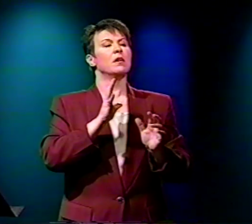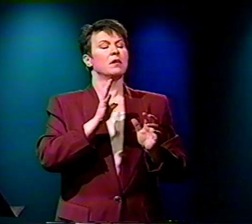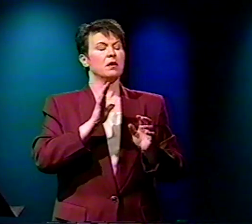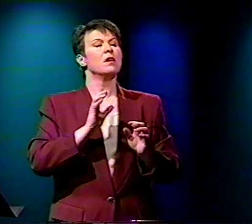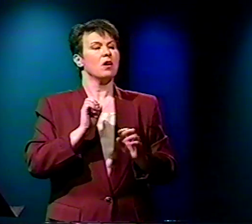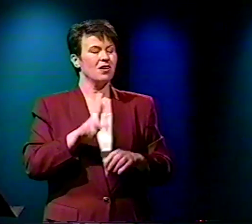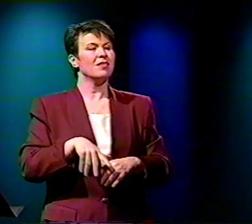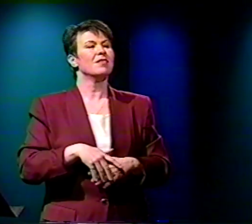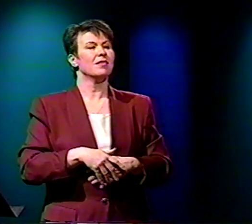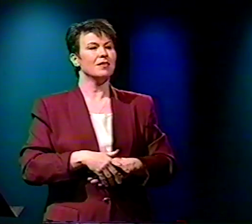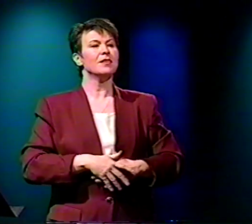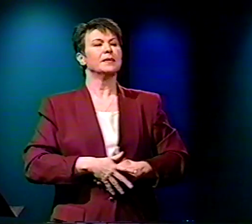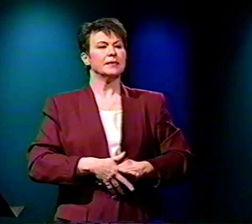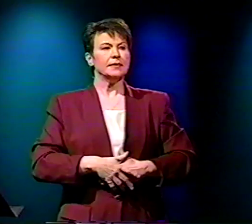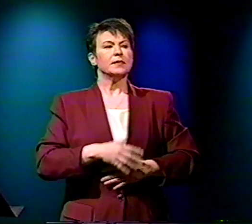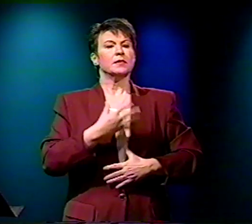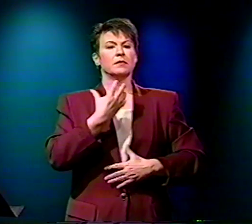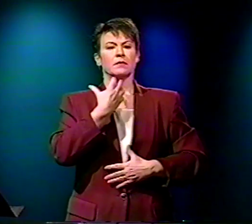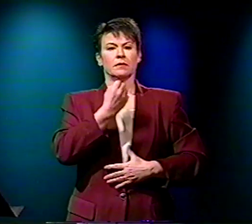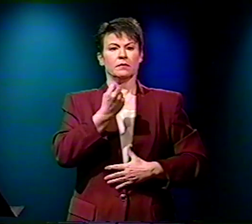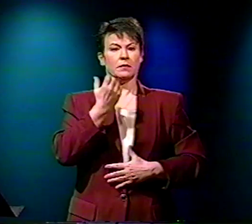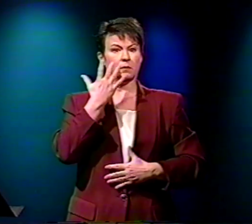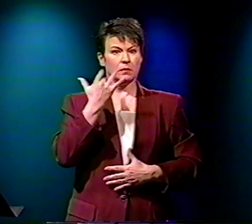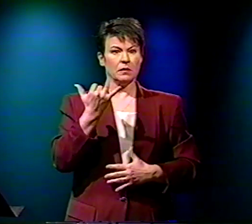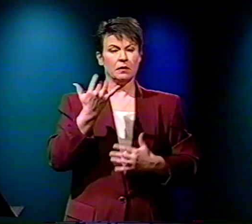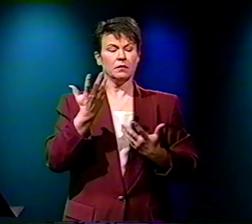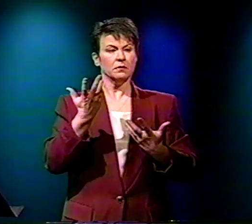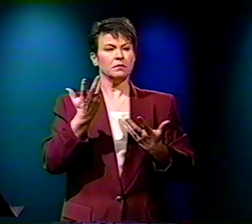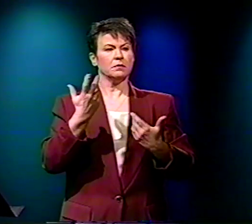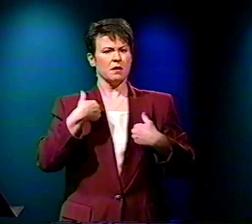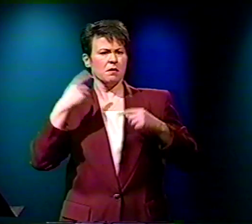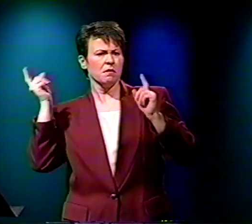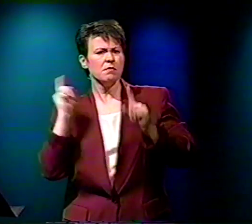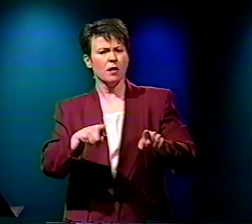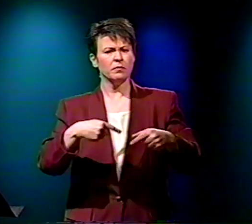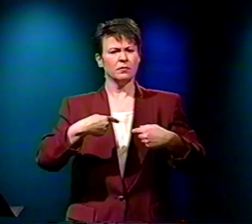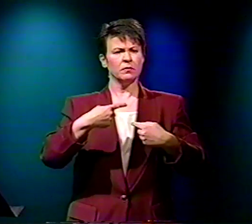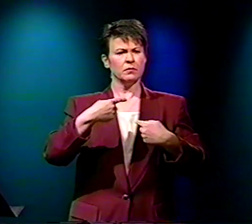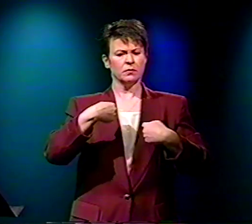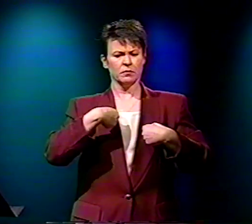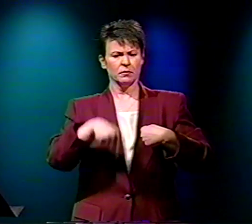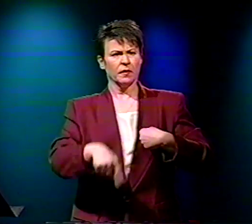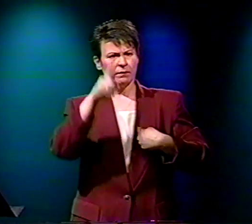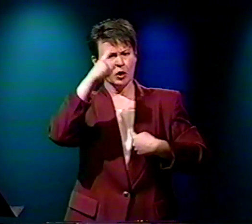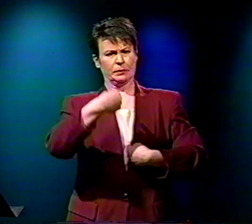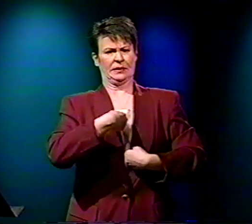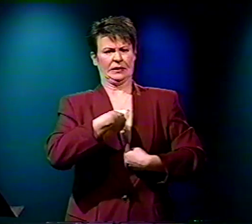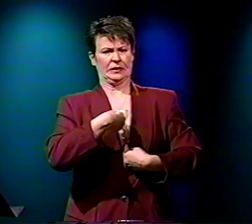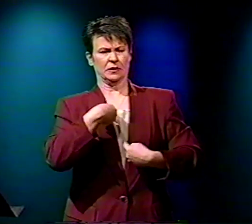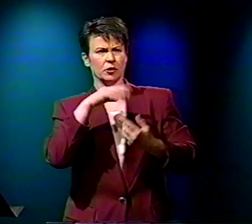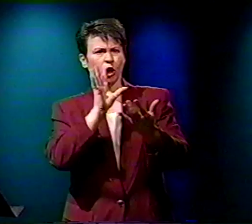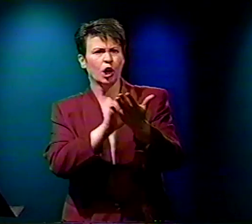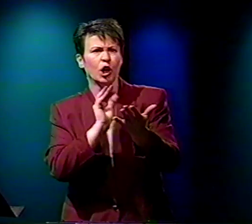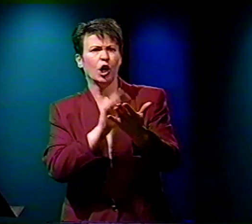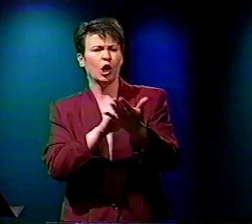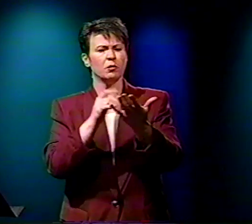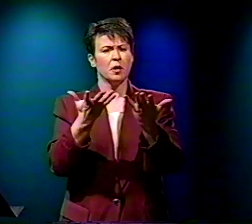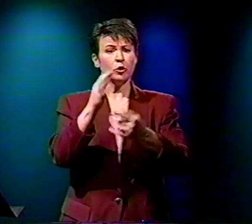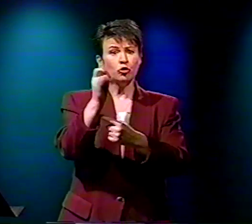I'm to give feedback. Okay. And I mean, they're dumbfounded because I've come to this meeting for myself. I've come to